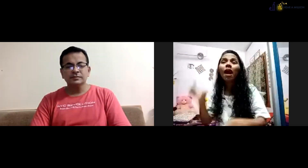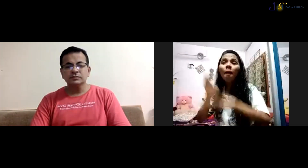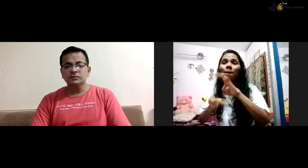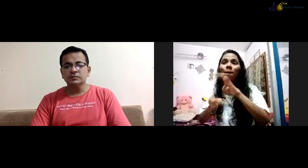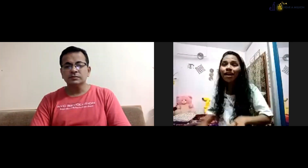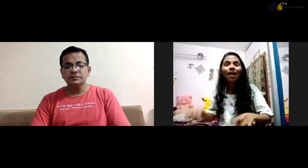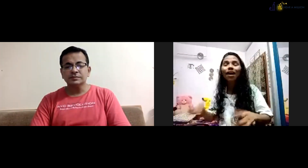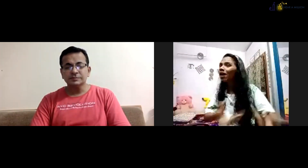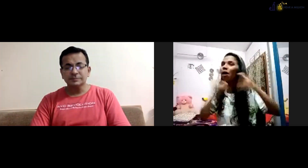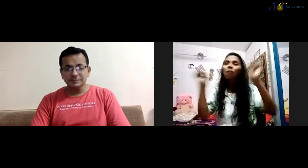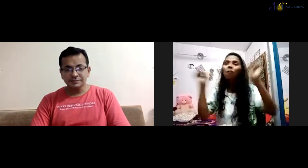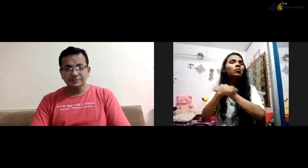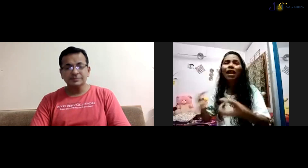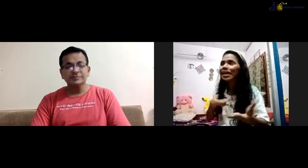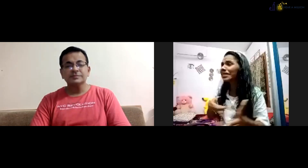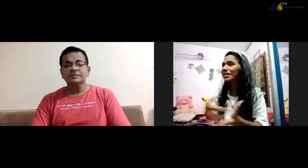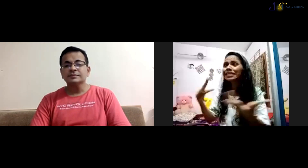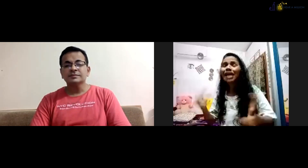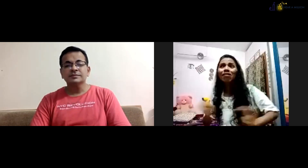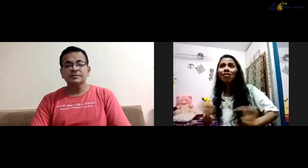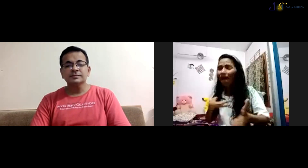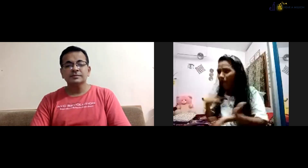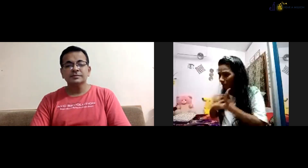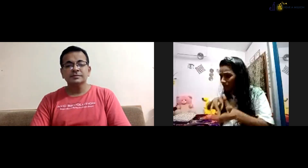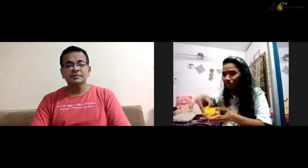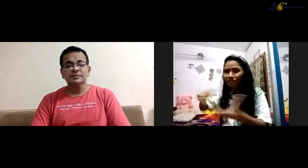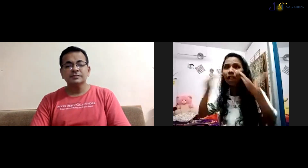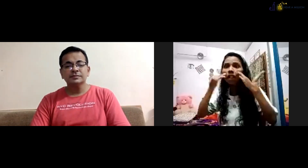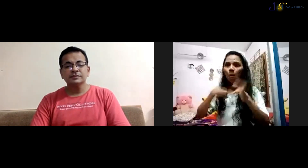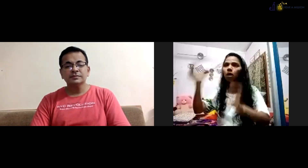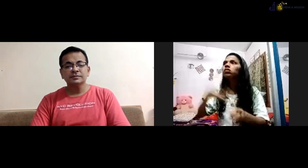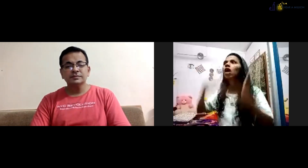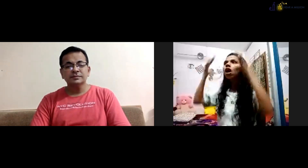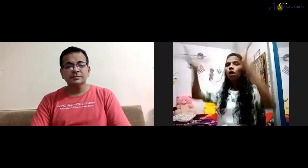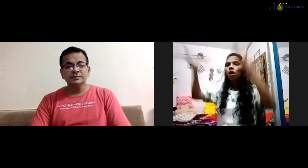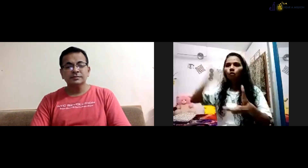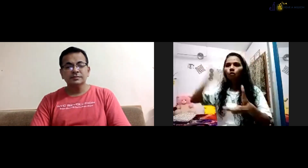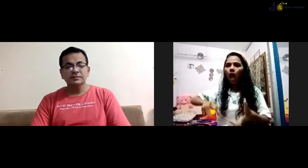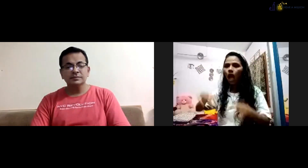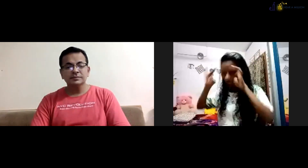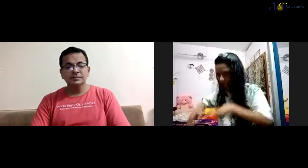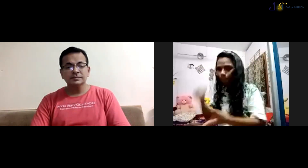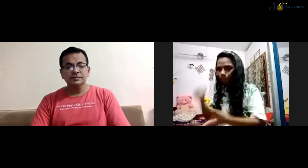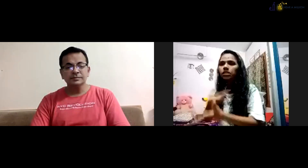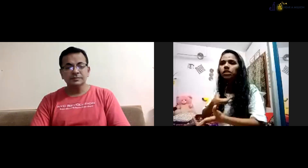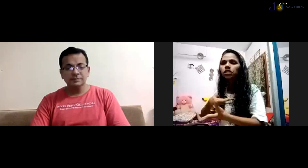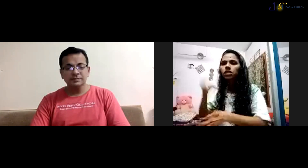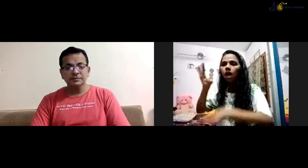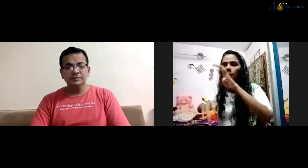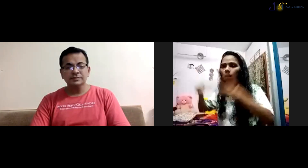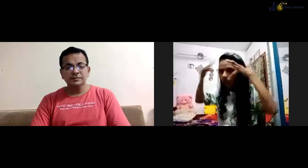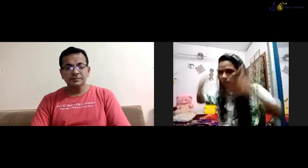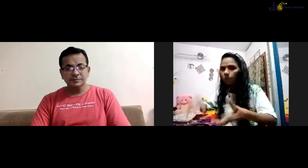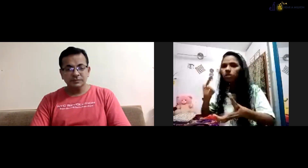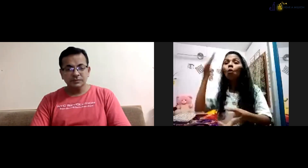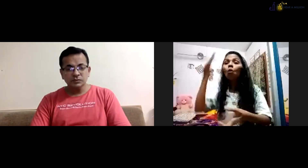But when I grew up, it was difficult to hold me up, right? And to take me to the all the places.